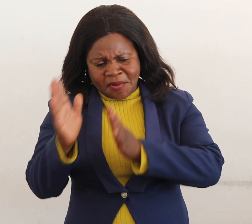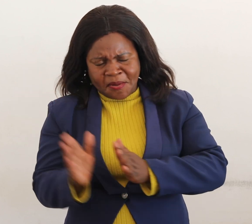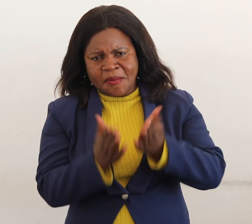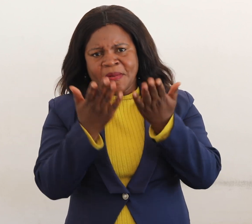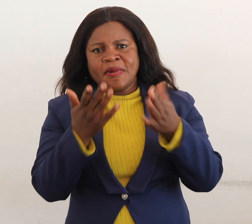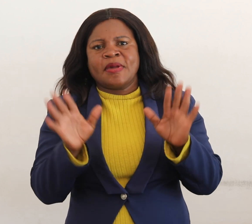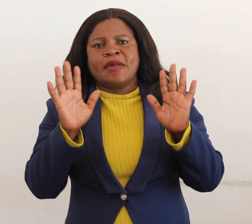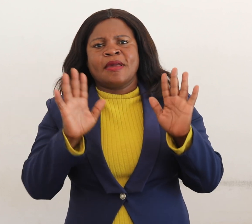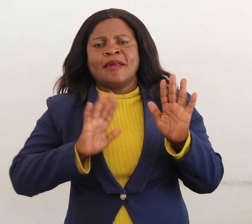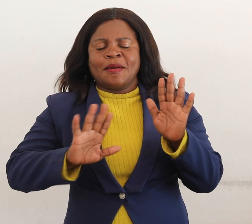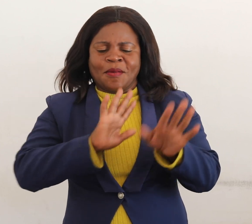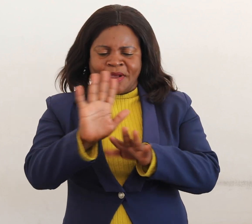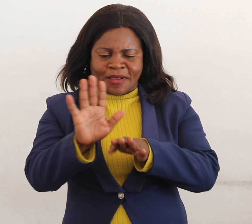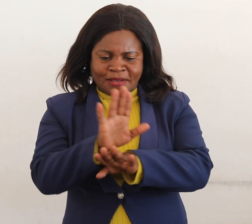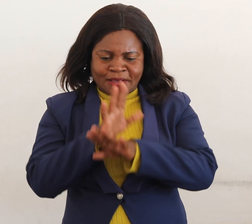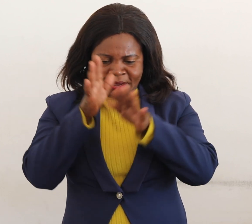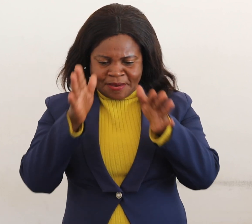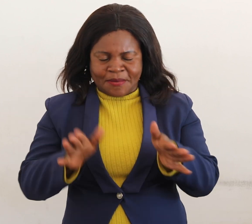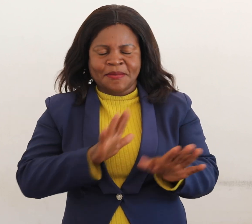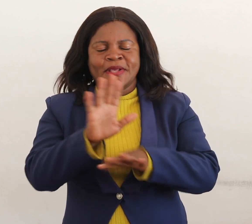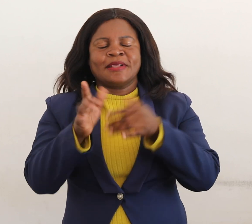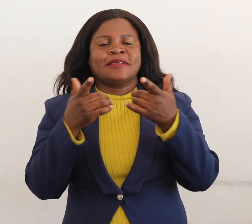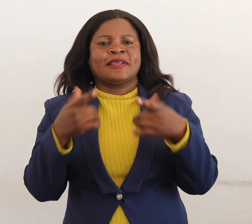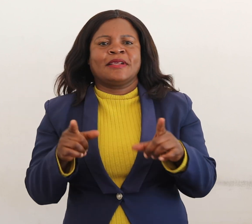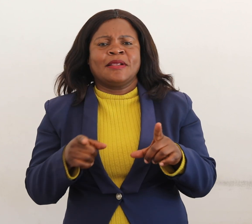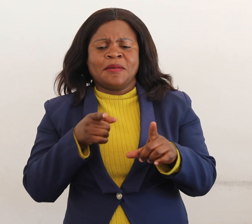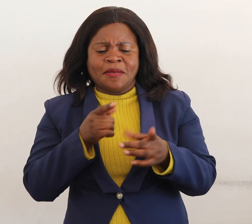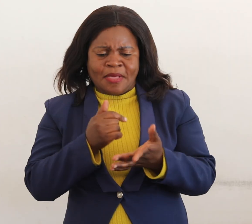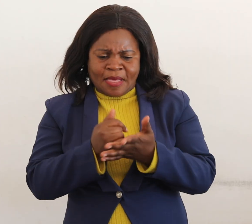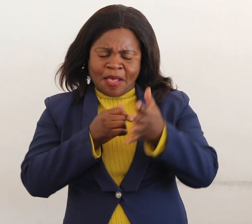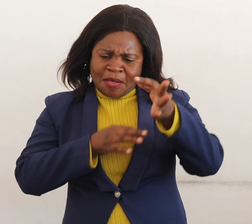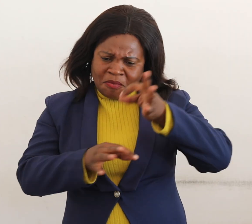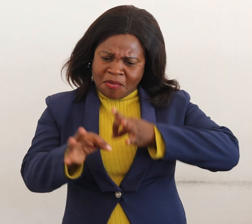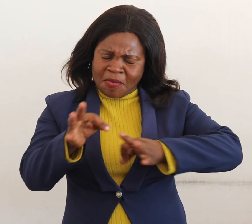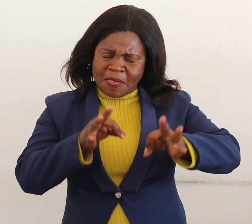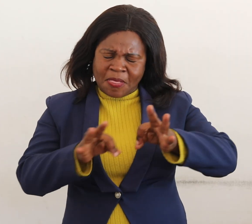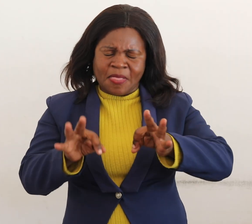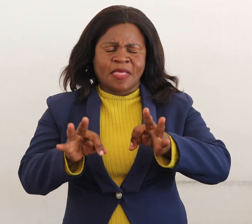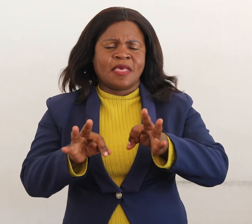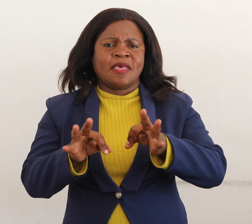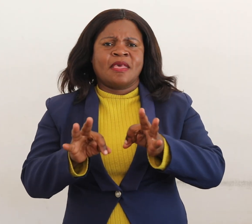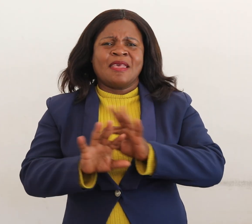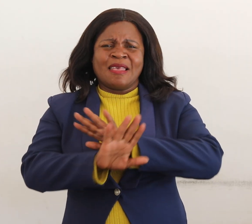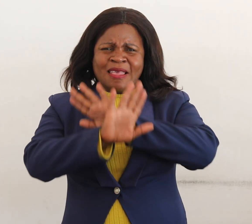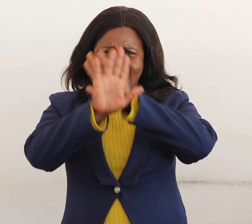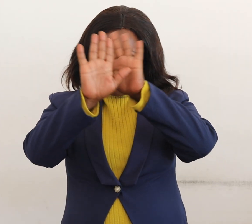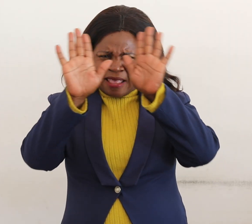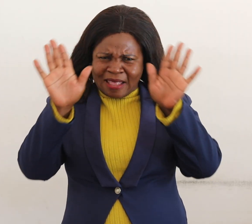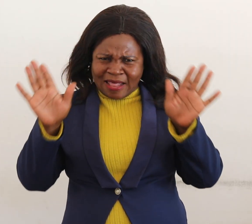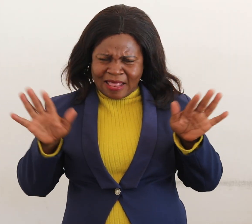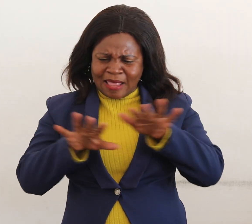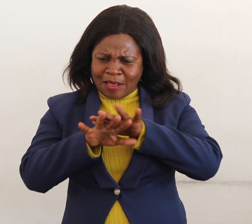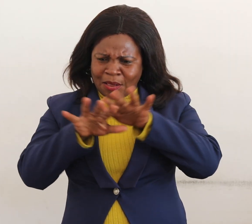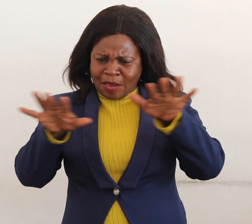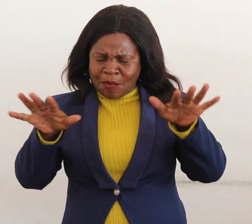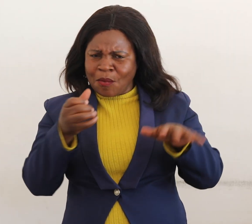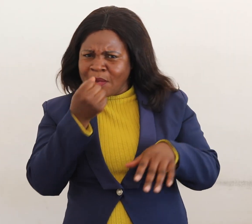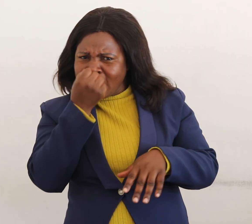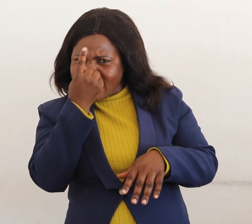Zambian Sign Language to facilitate wider public understanding of the law and